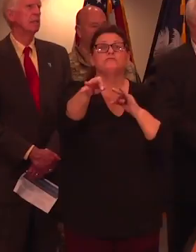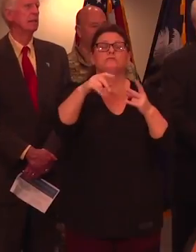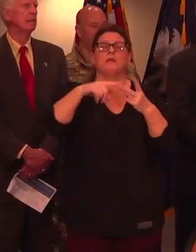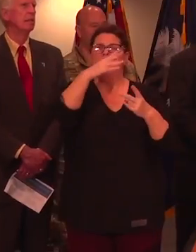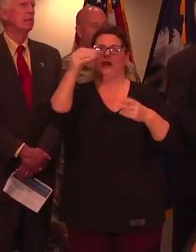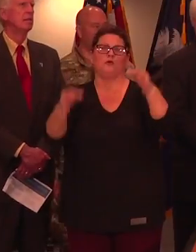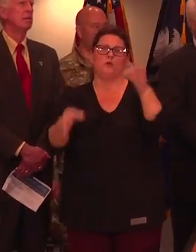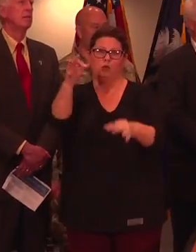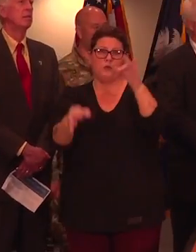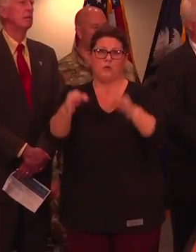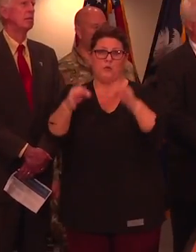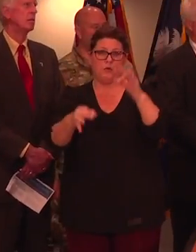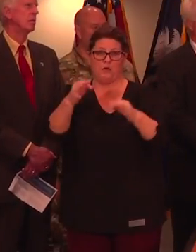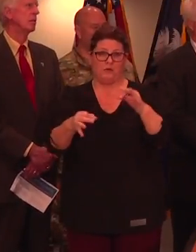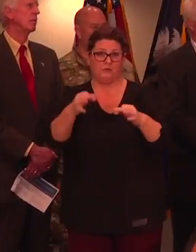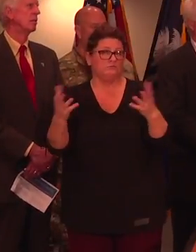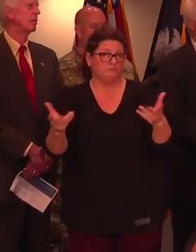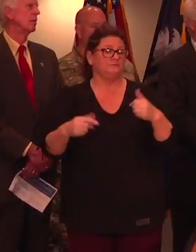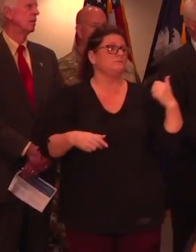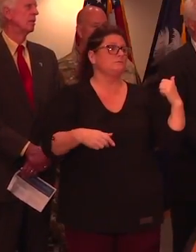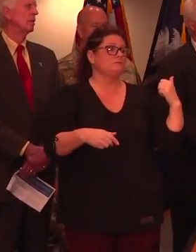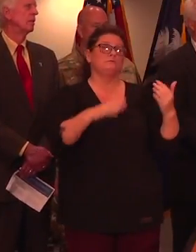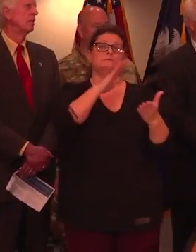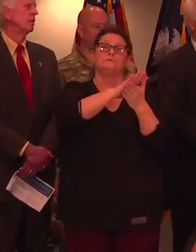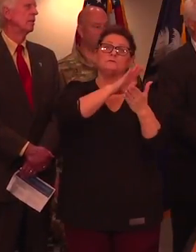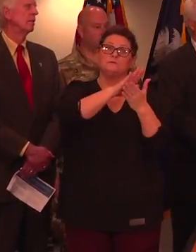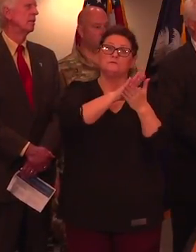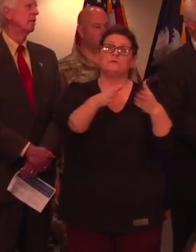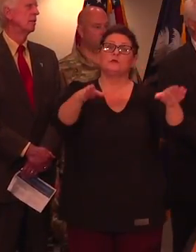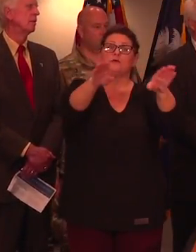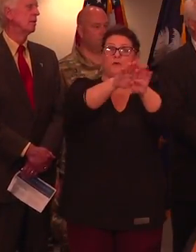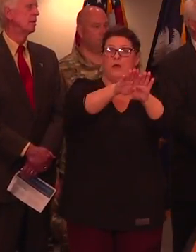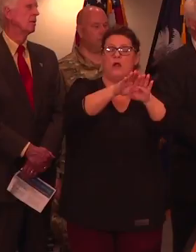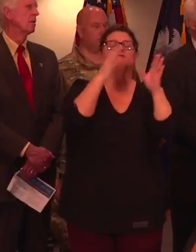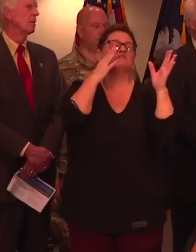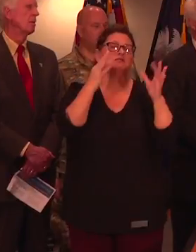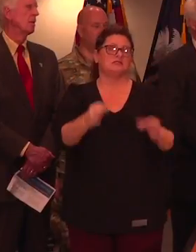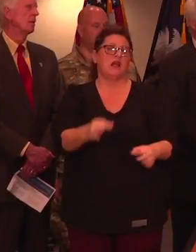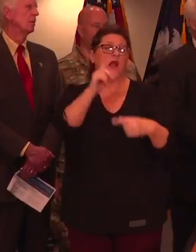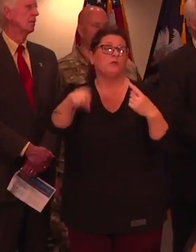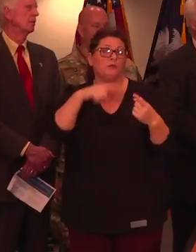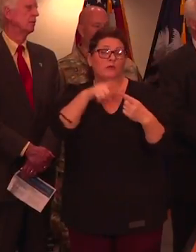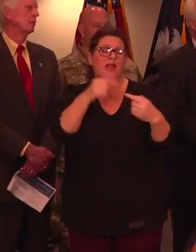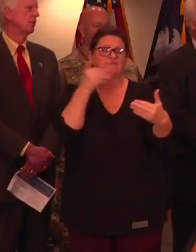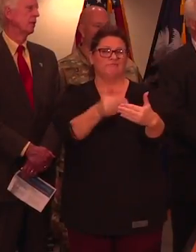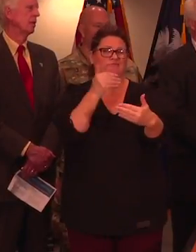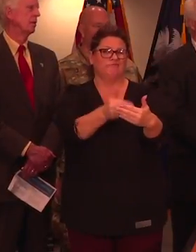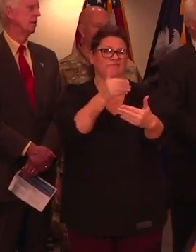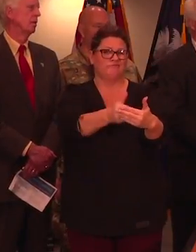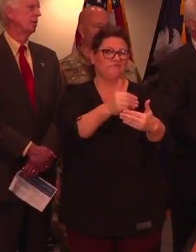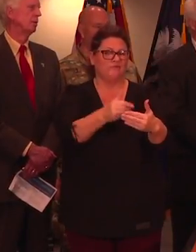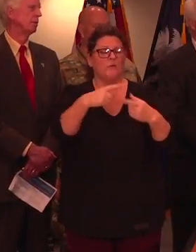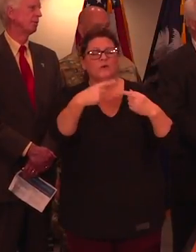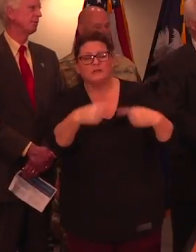court hearings? Well, as far as extending any closures, we'll make that decision as it gets closer and what the situation